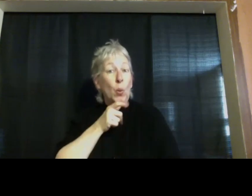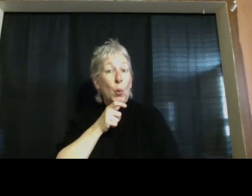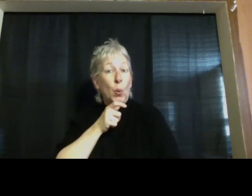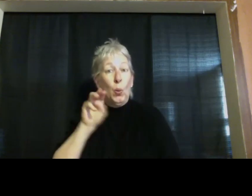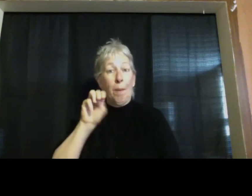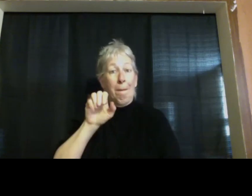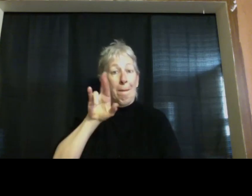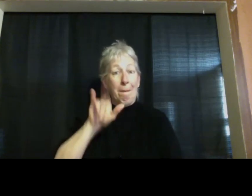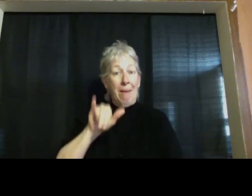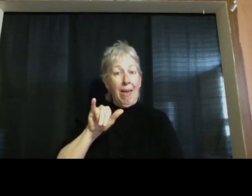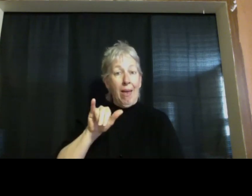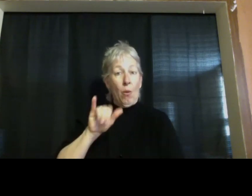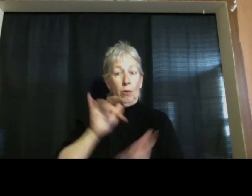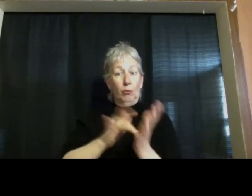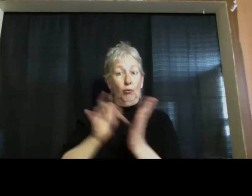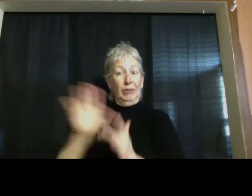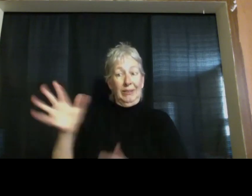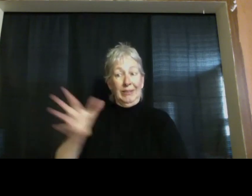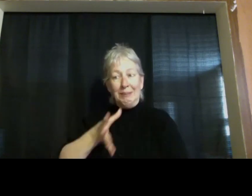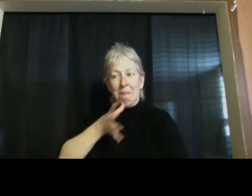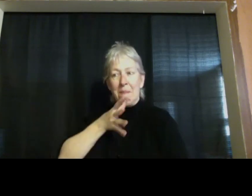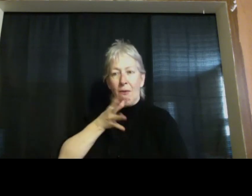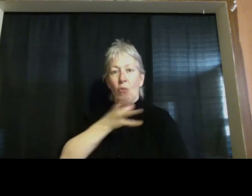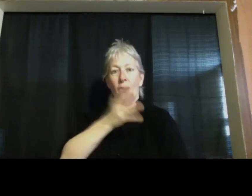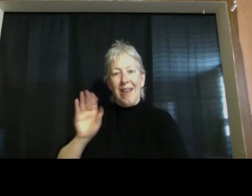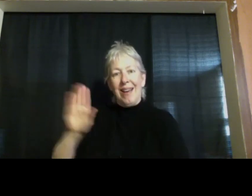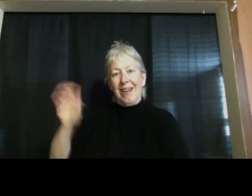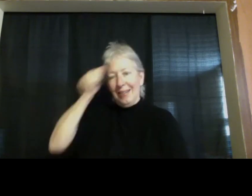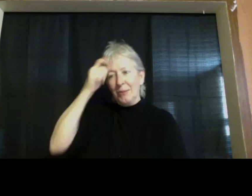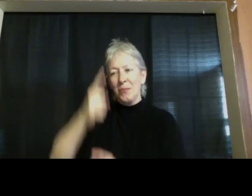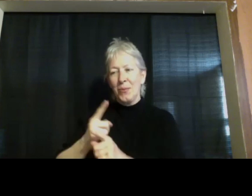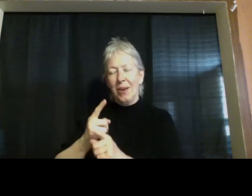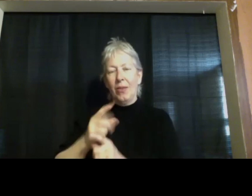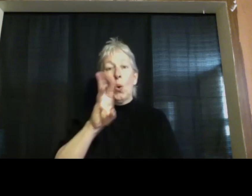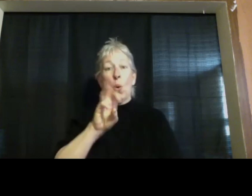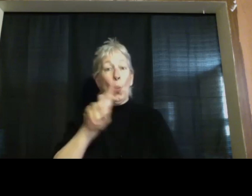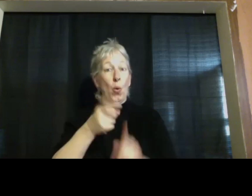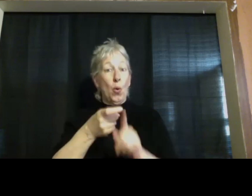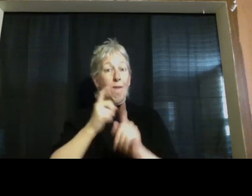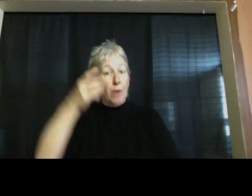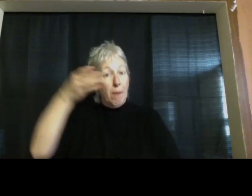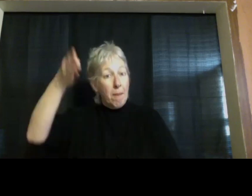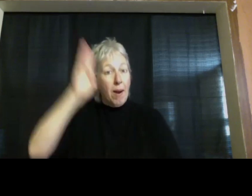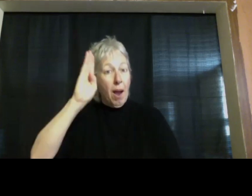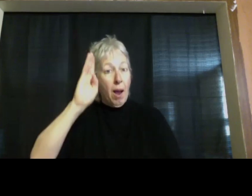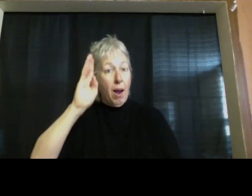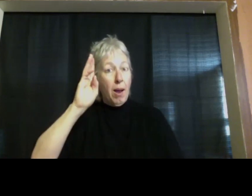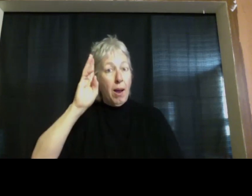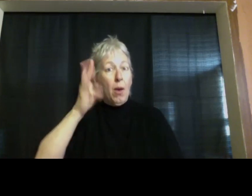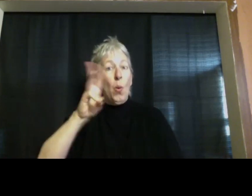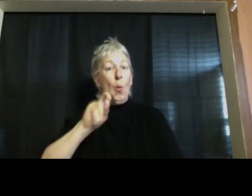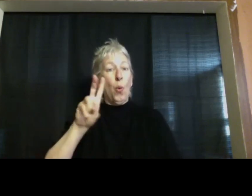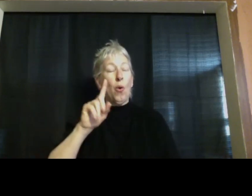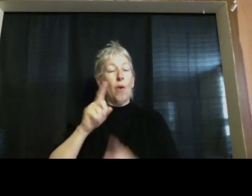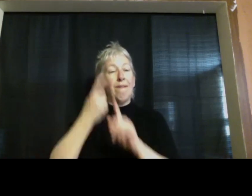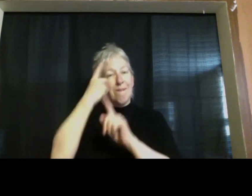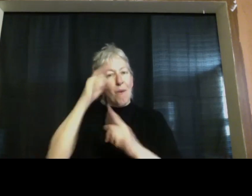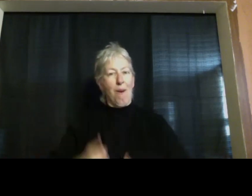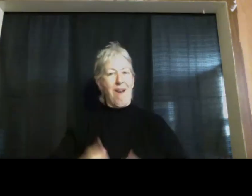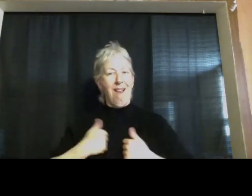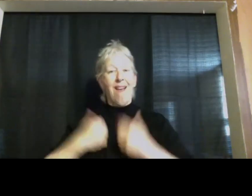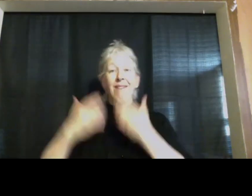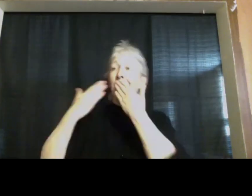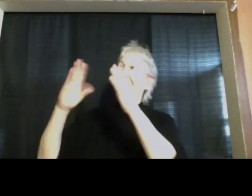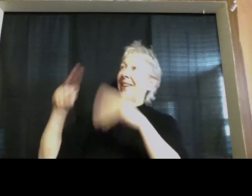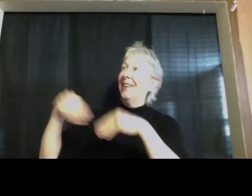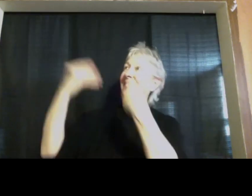well as his brothers. Word of God, word of life. Thanks be to God.